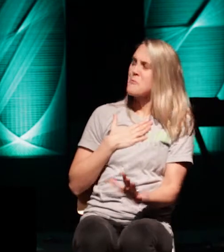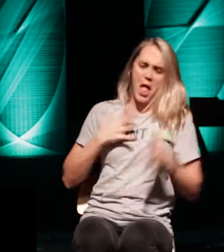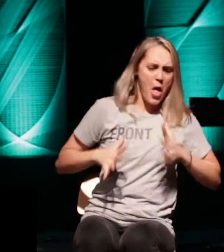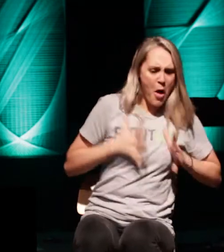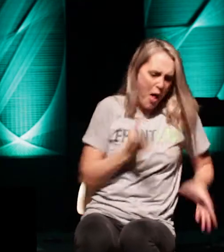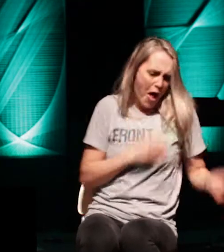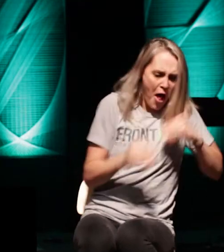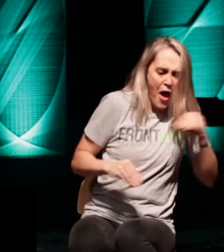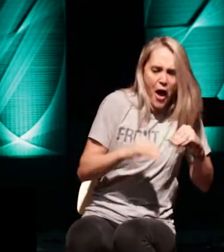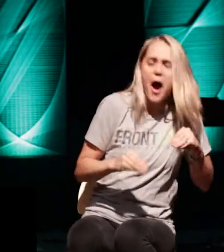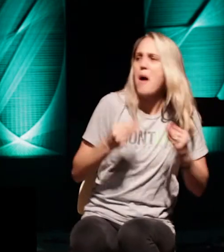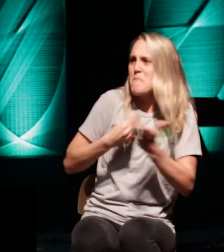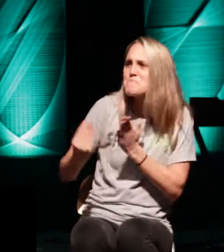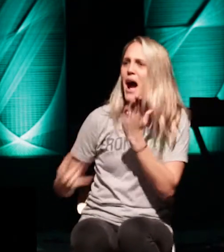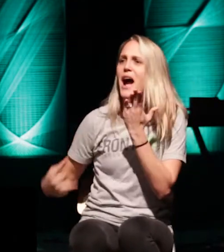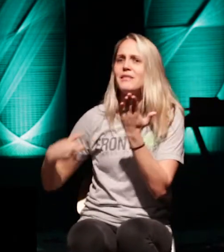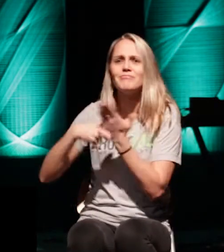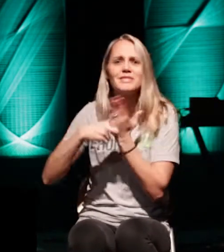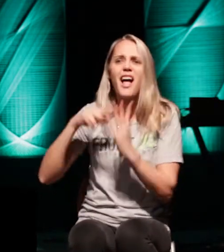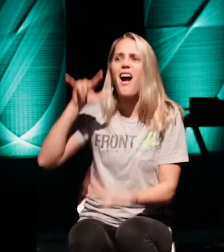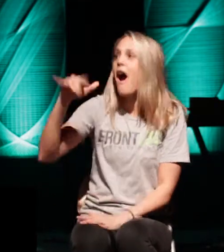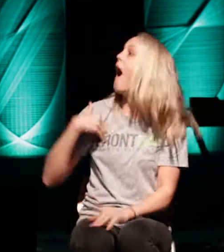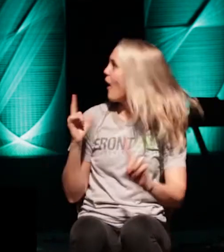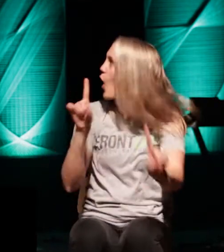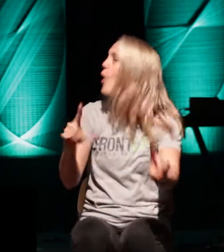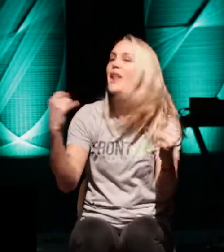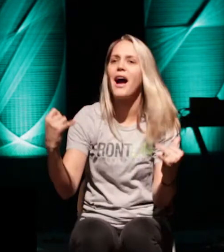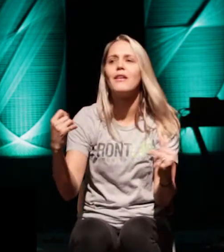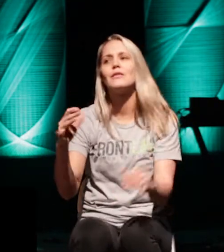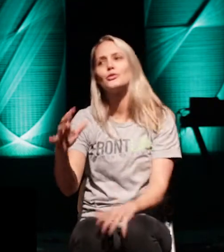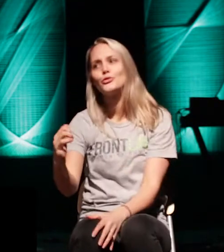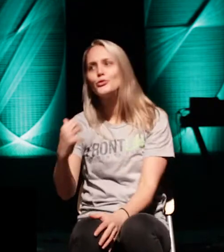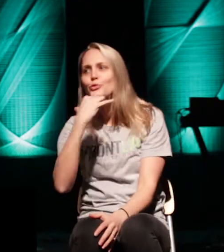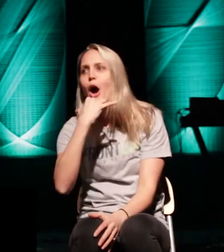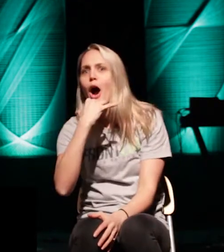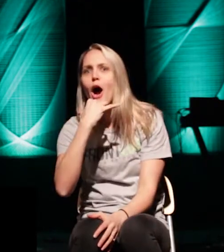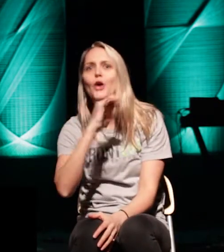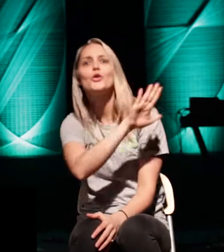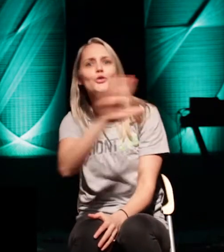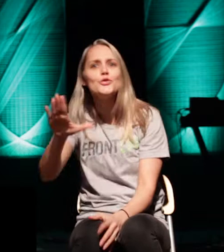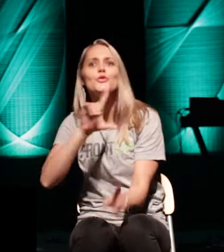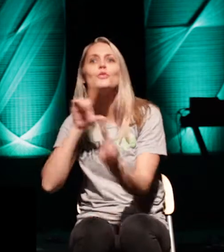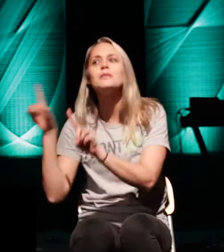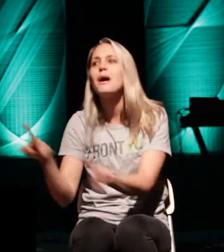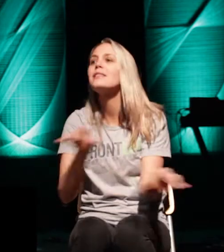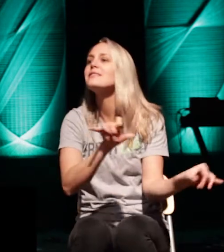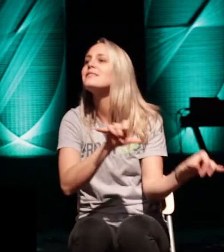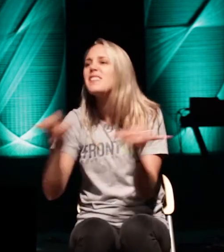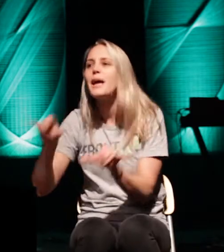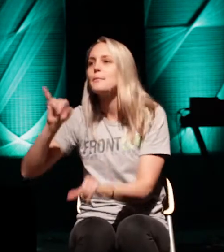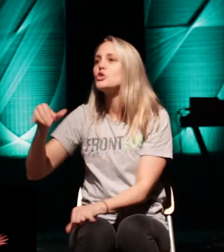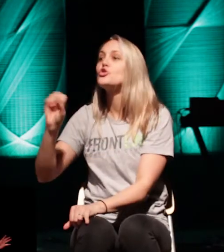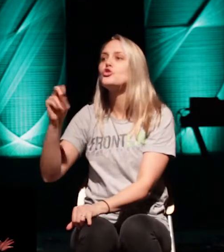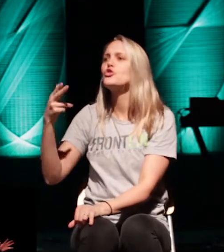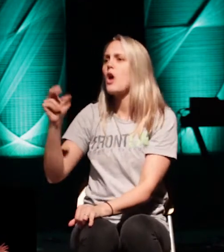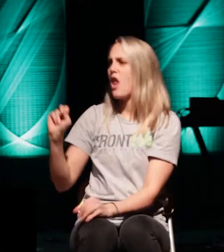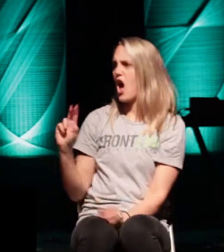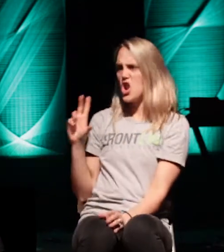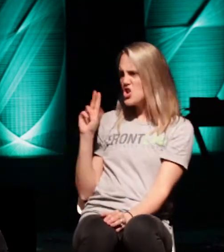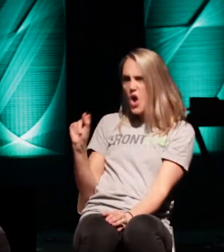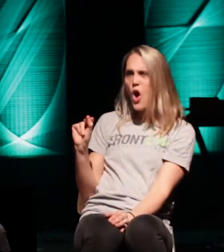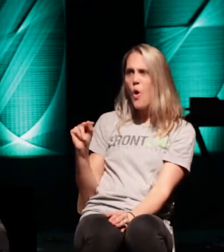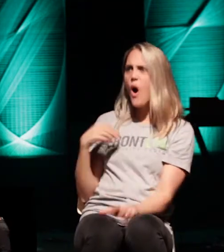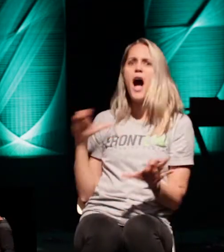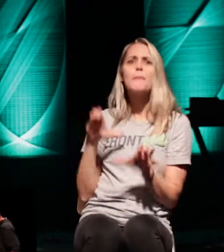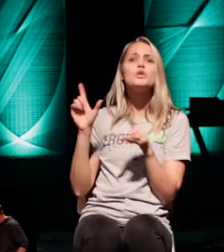now. Wrong. You have the same response that Jonah did. Jonah says, heck no, I'm going the opposite direction. I don't want anything to do with them.